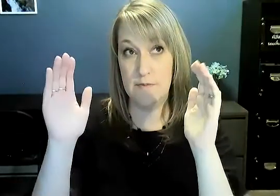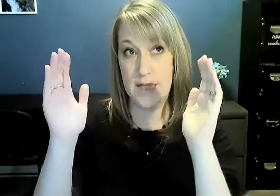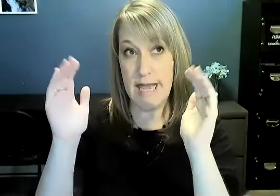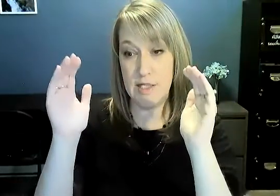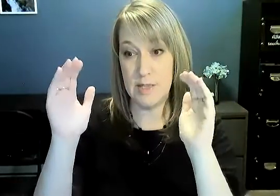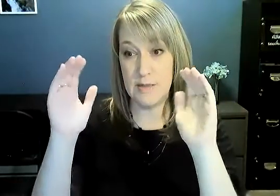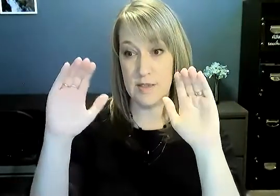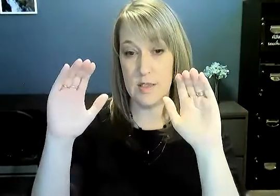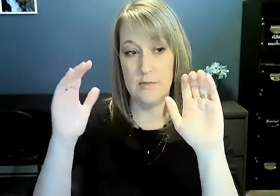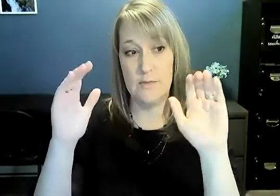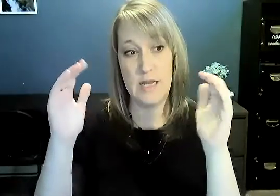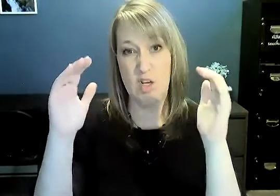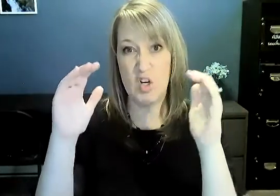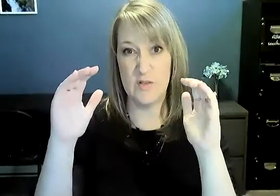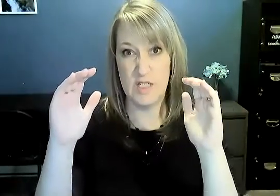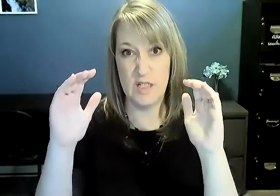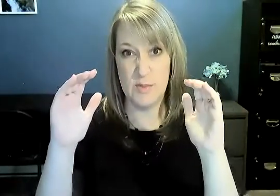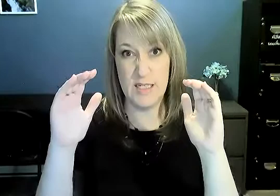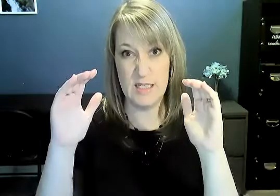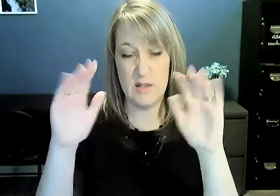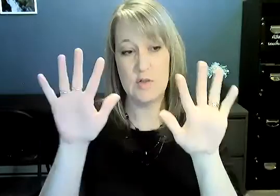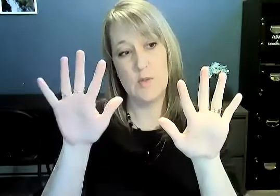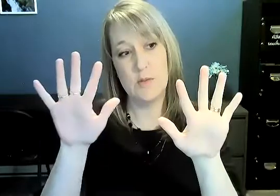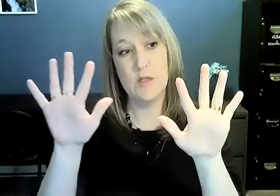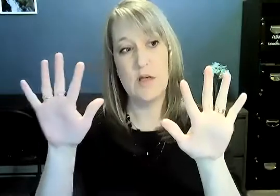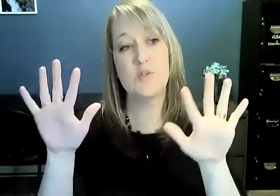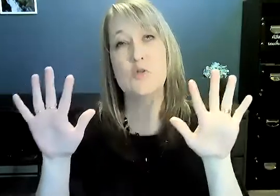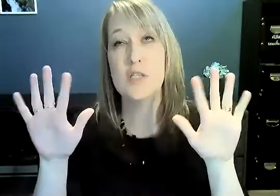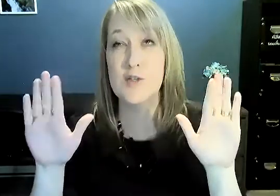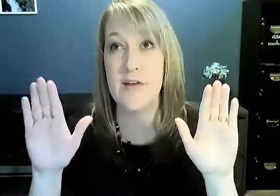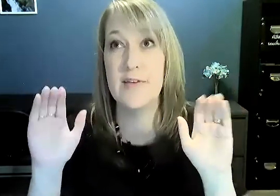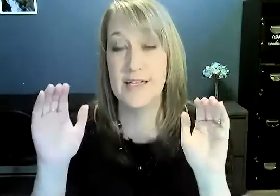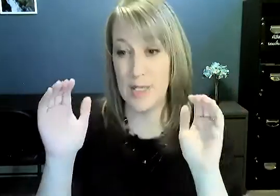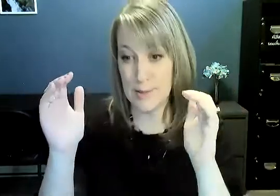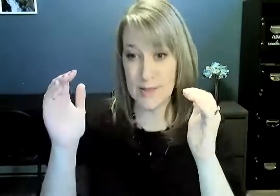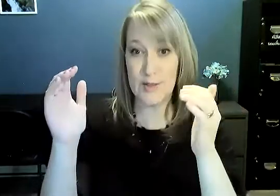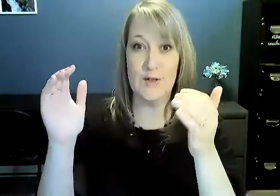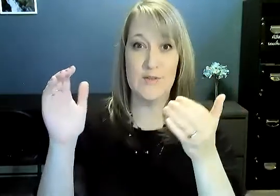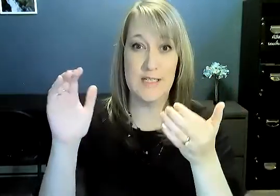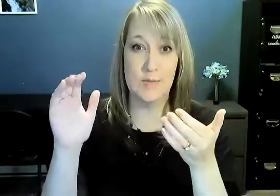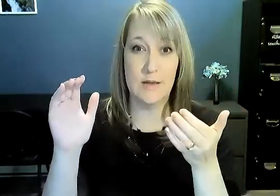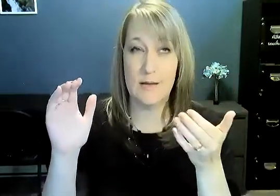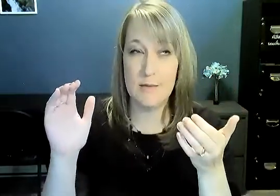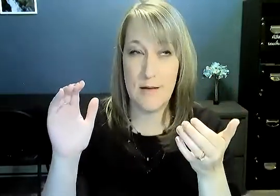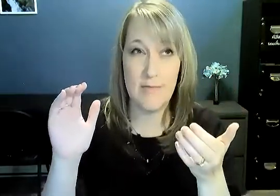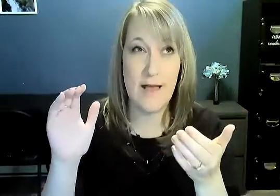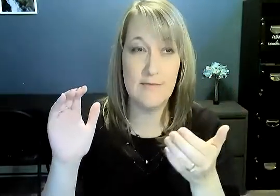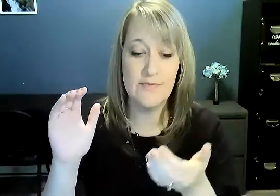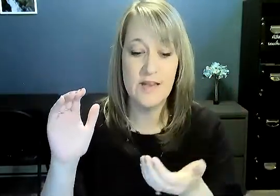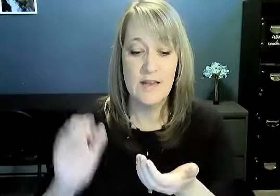flat hand shapes that are kind of curved a little bit, or well, we'll call them two closed five hand shapes that are curved a little bit because it's not flat.